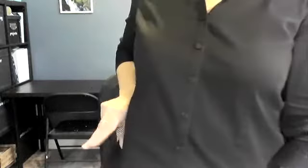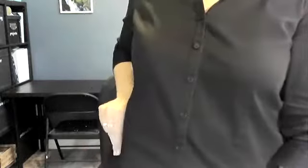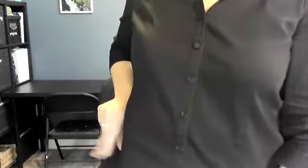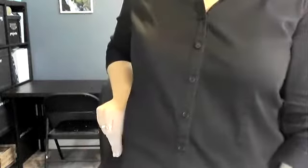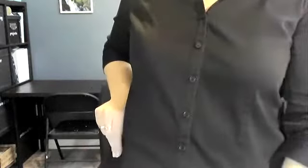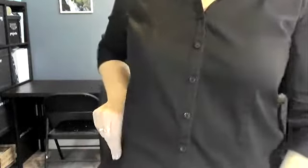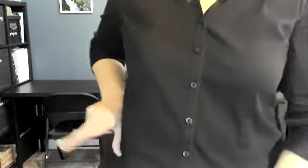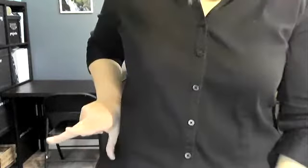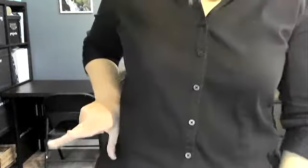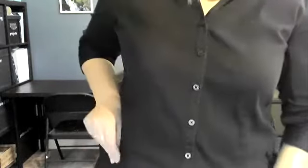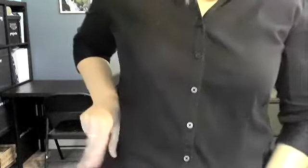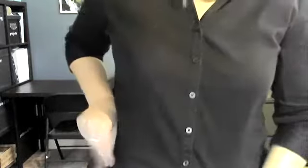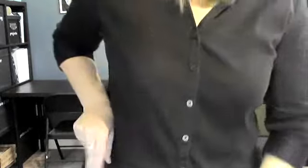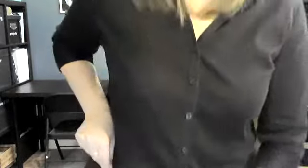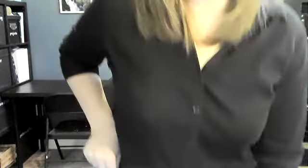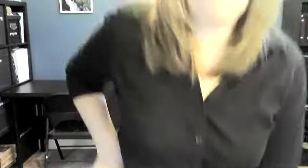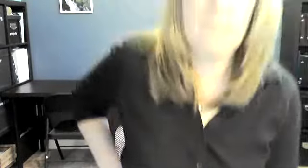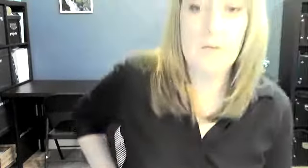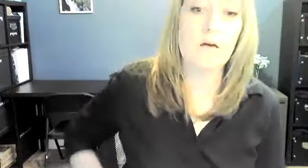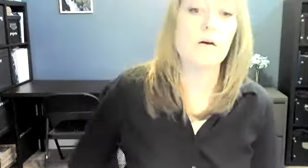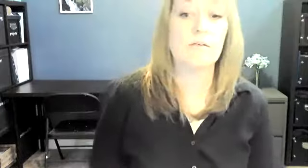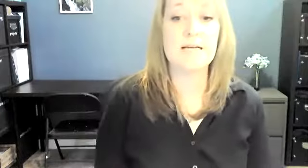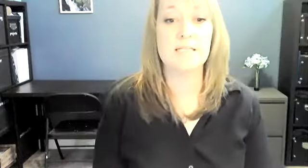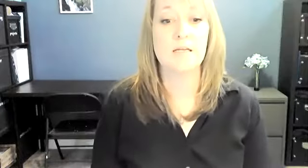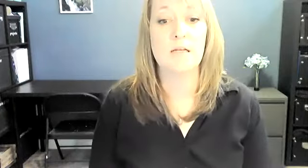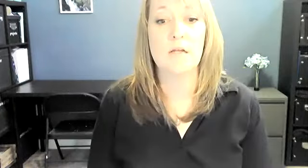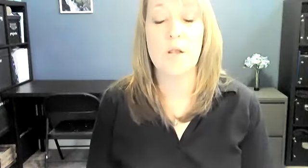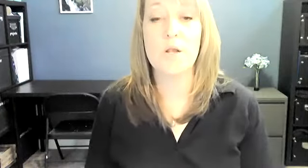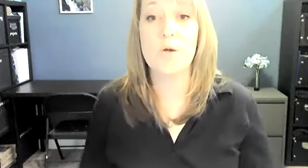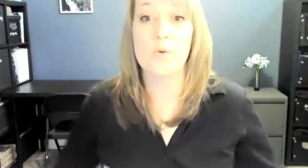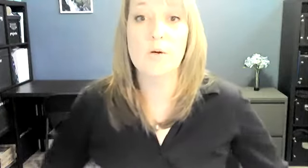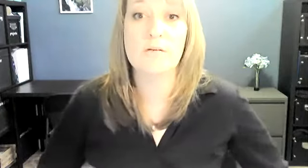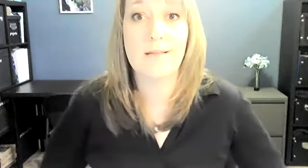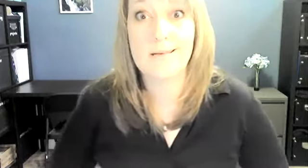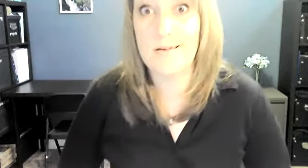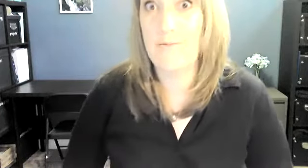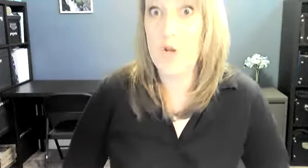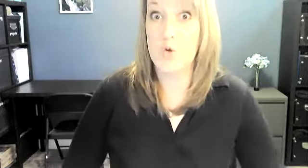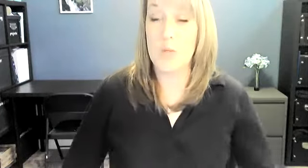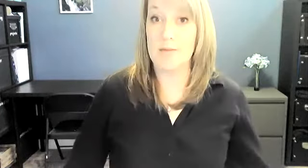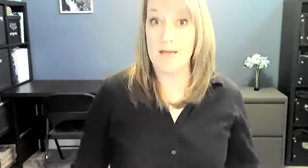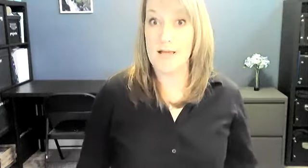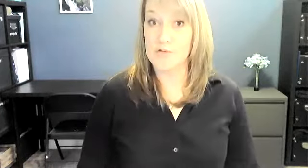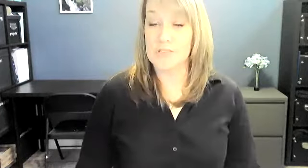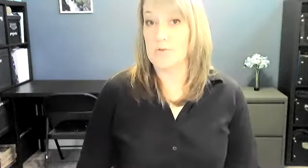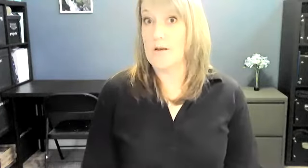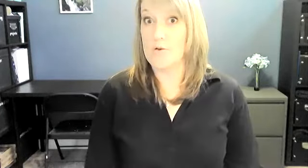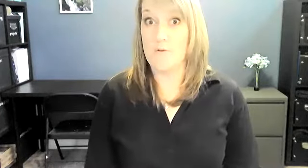There we go. Pager. All right. New, like do you have a new email address or a new